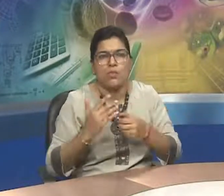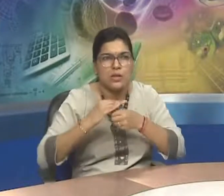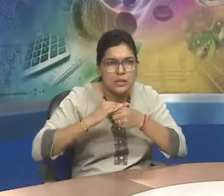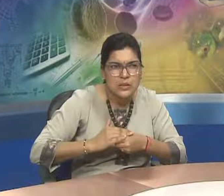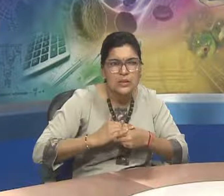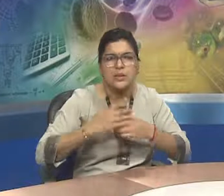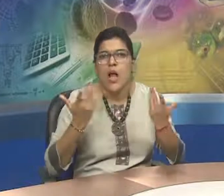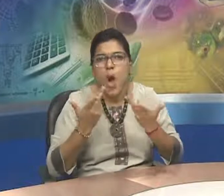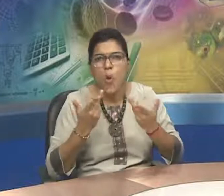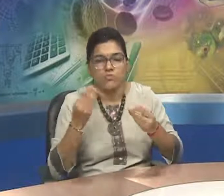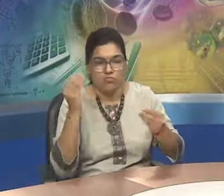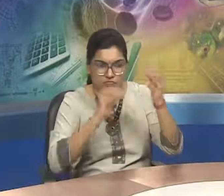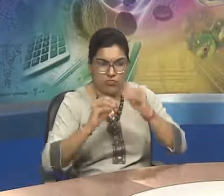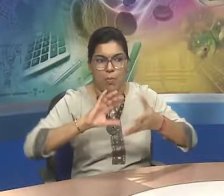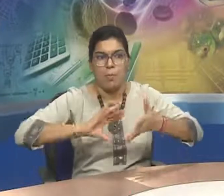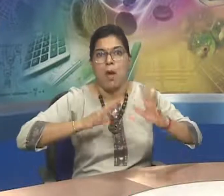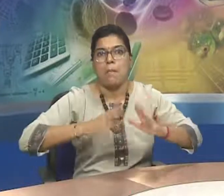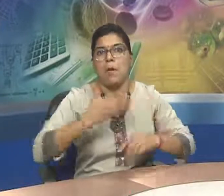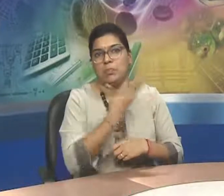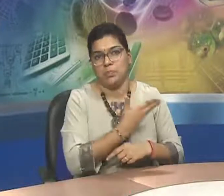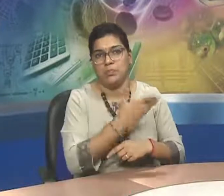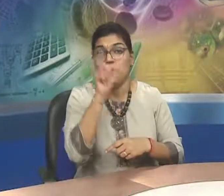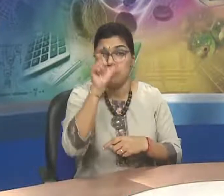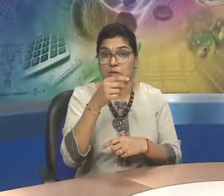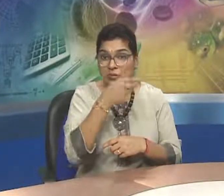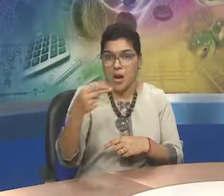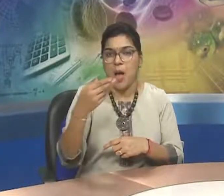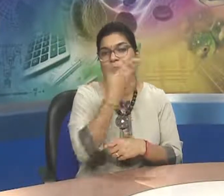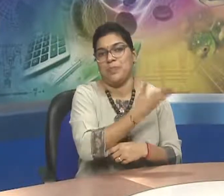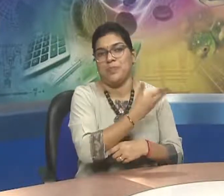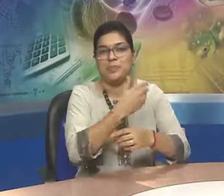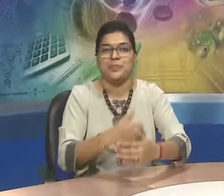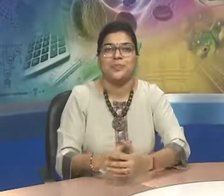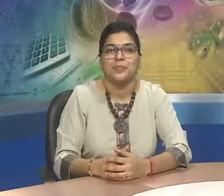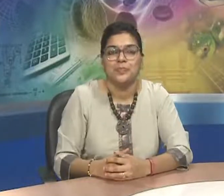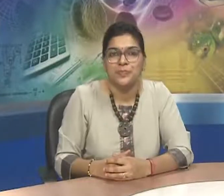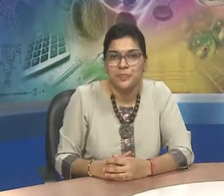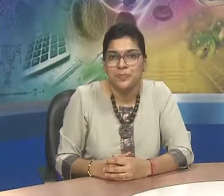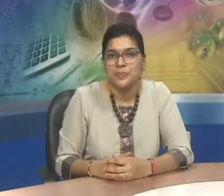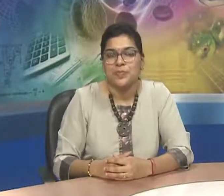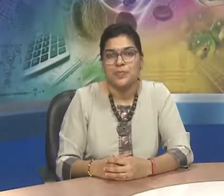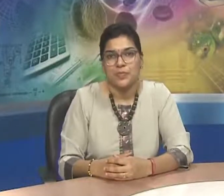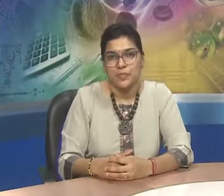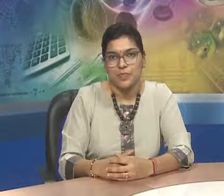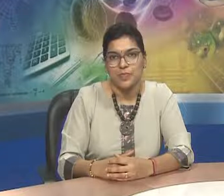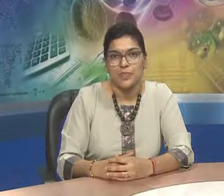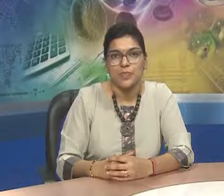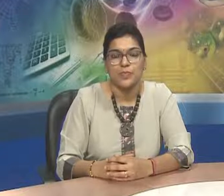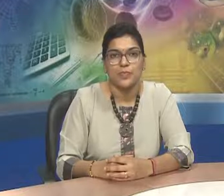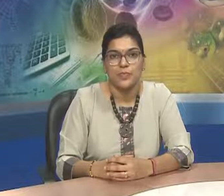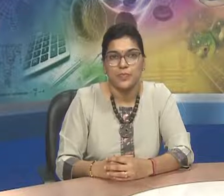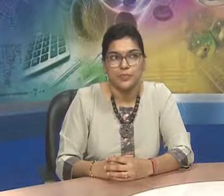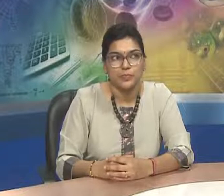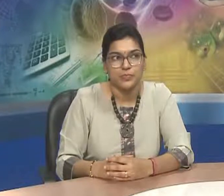and he is rightly called as the writs, as the soul of the Part 3 of the